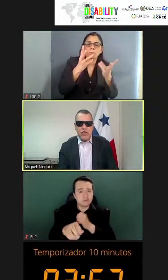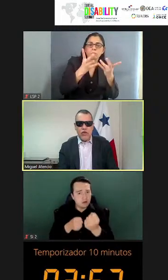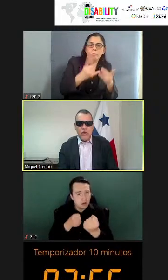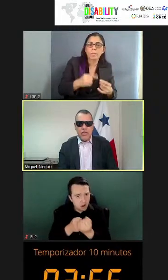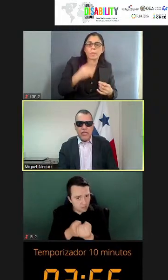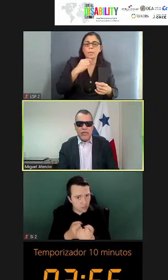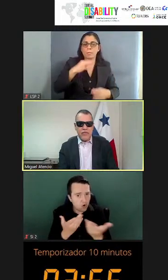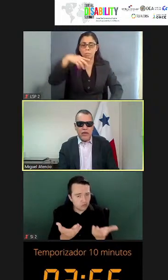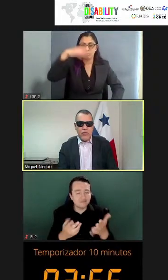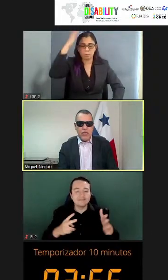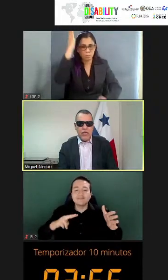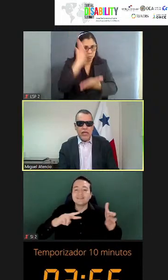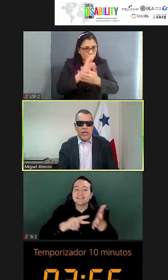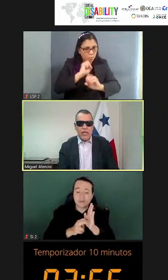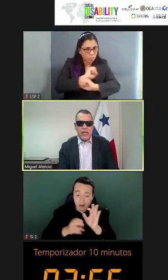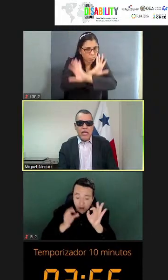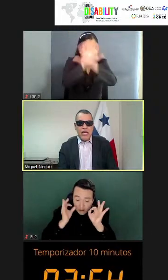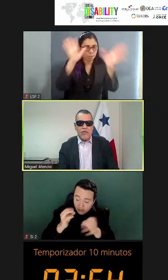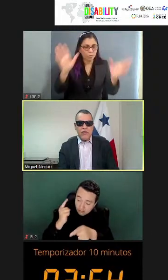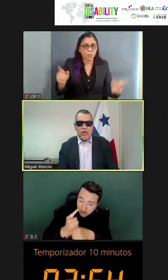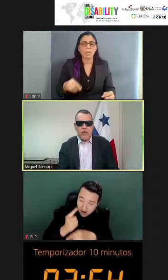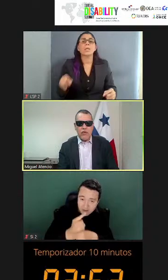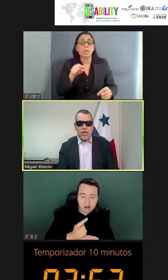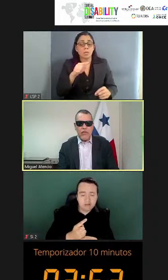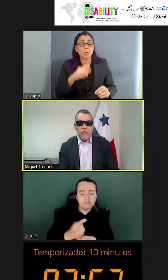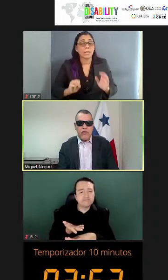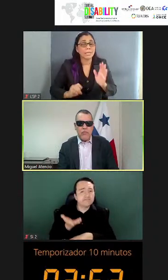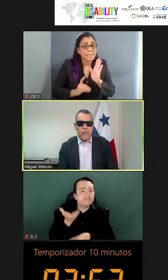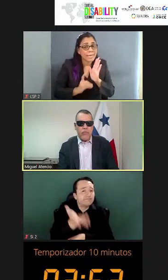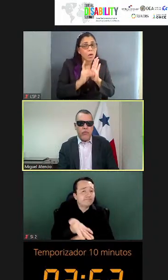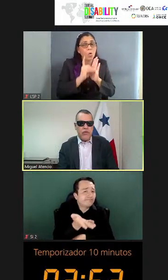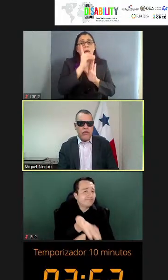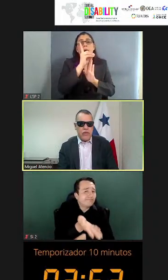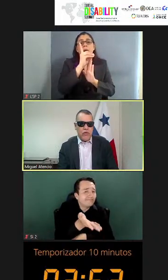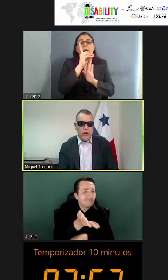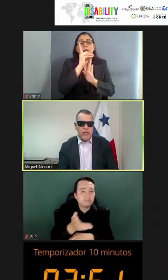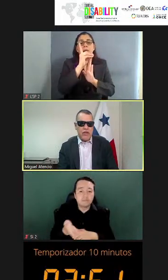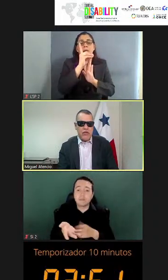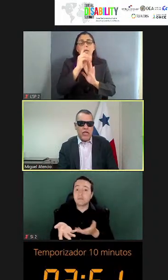relevant support we can actually develop